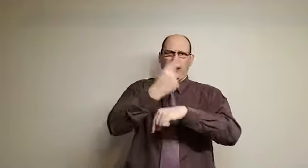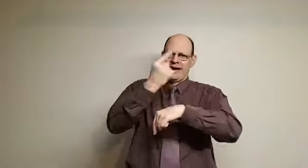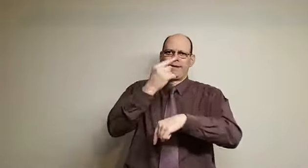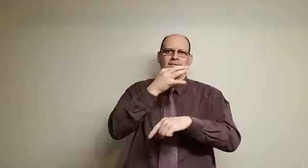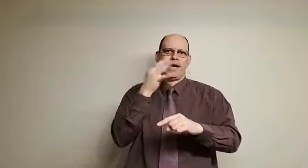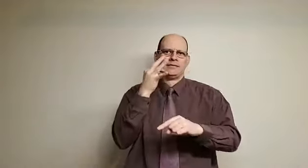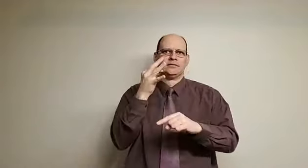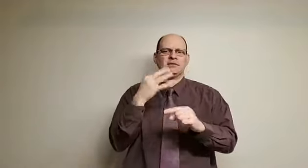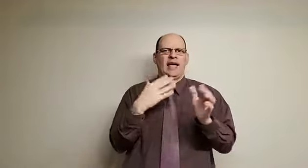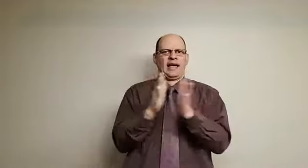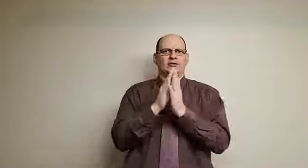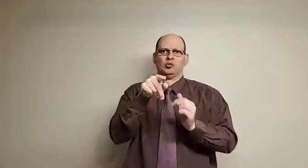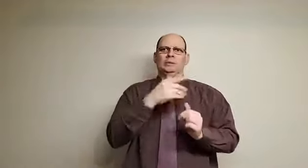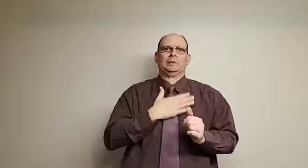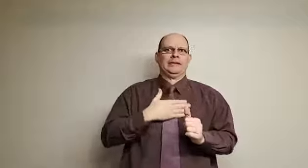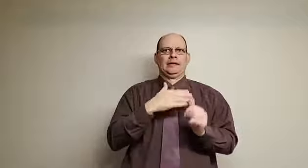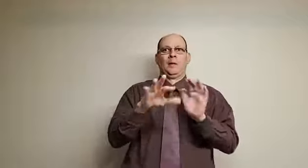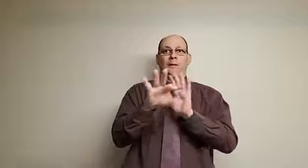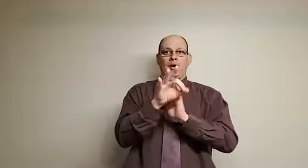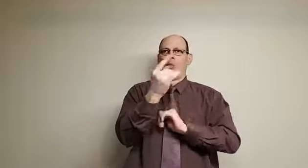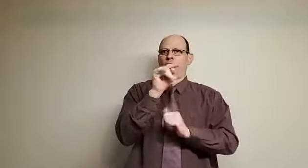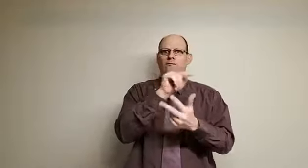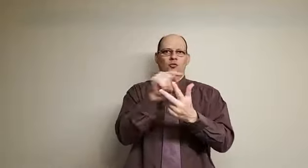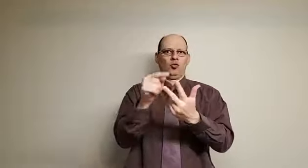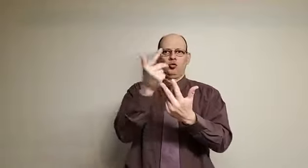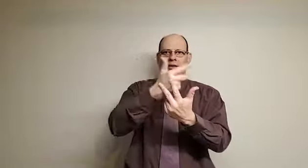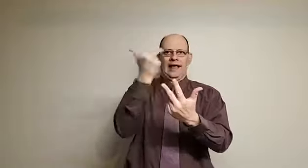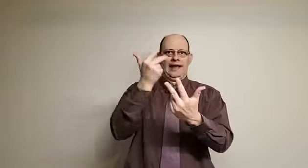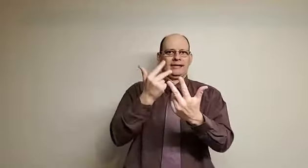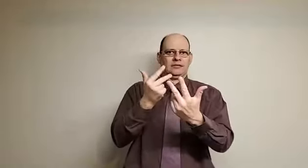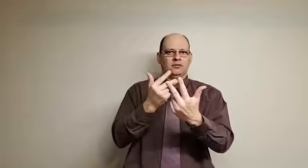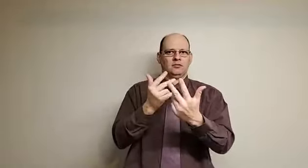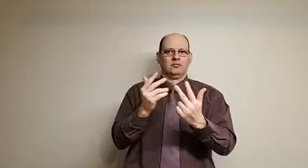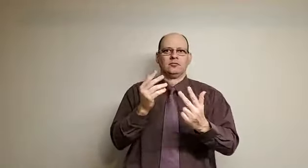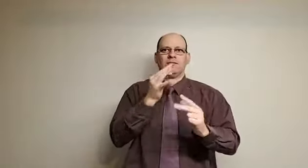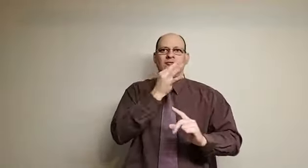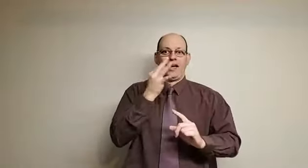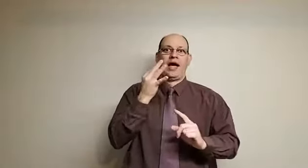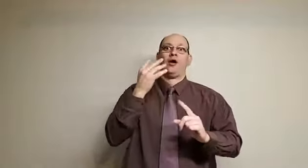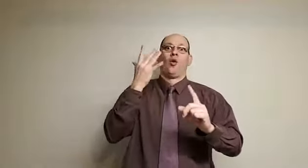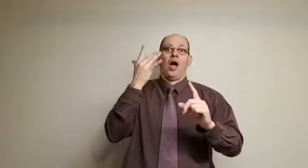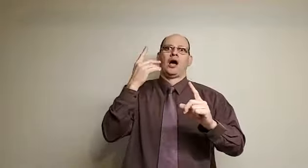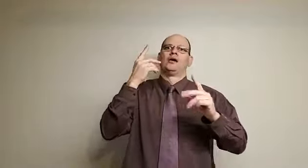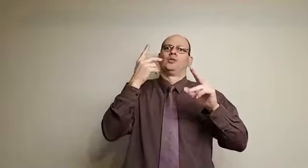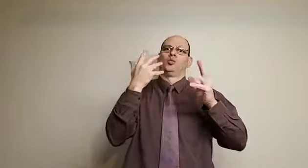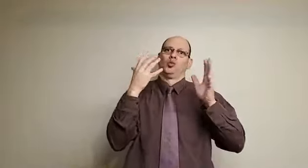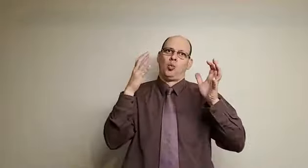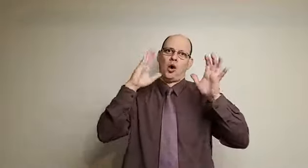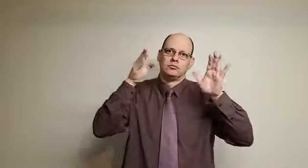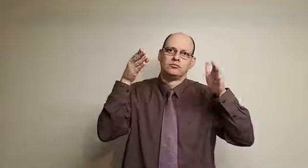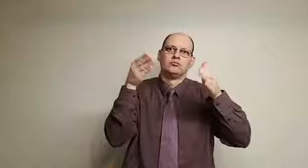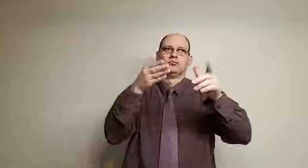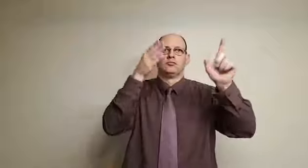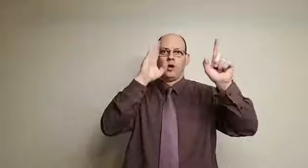out that would be a full day of fasting but it's your choice and the reason we need to